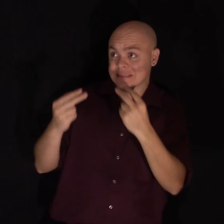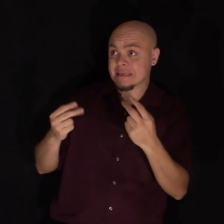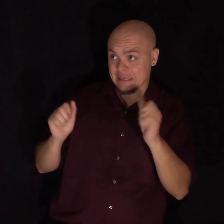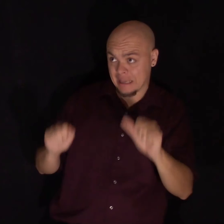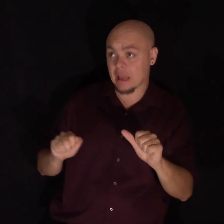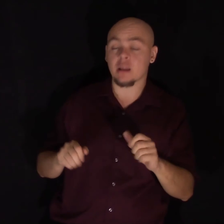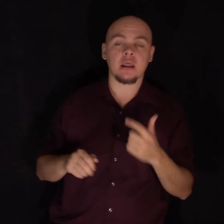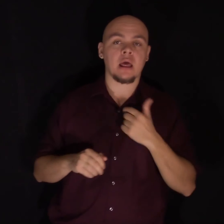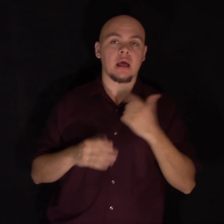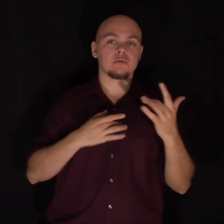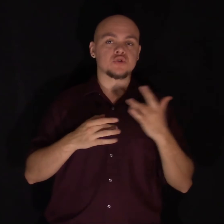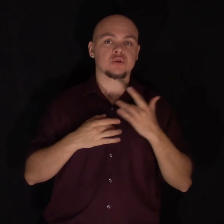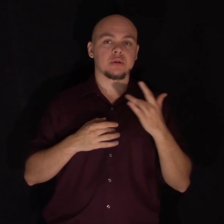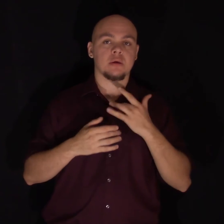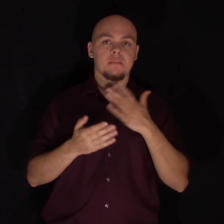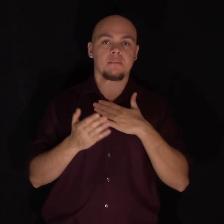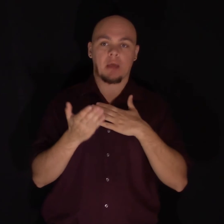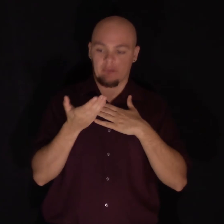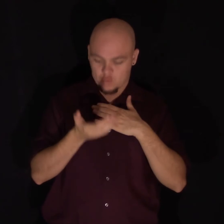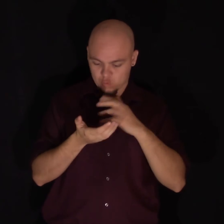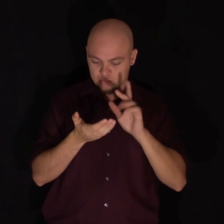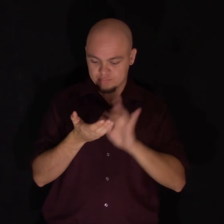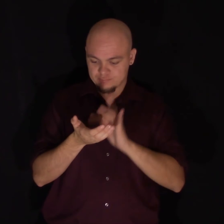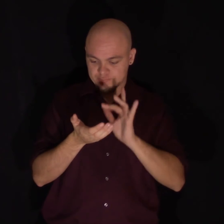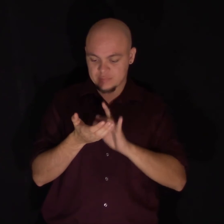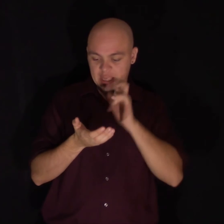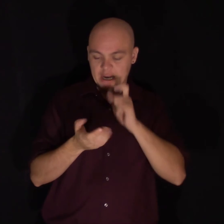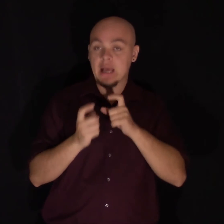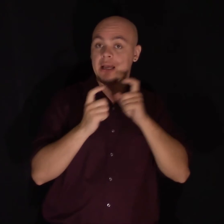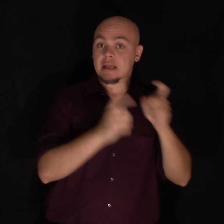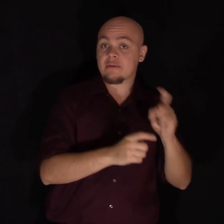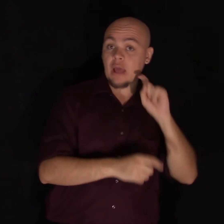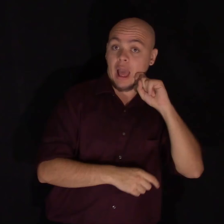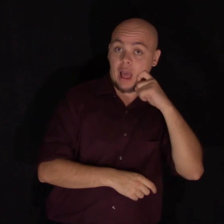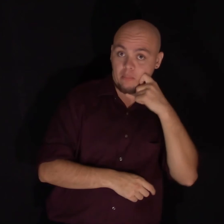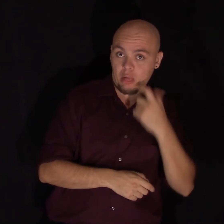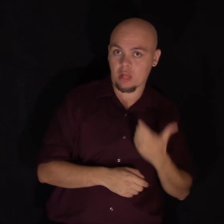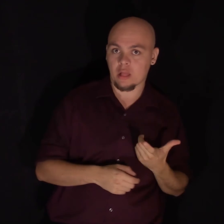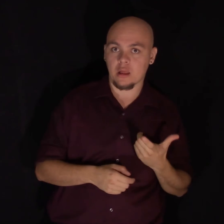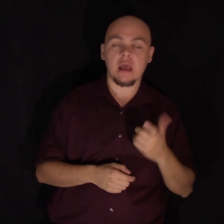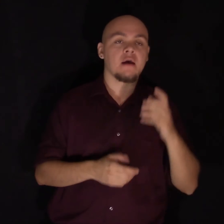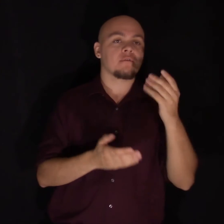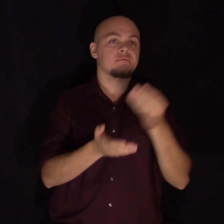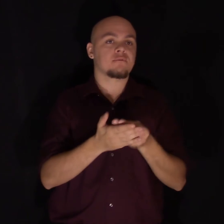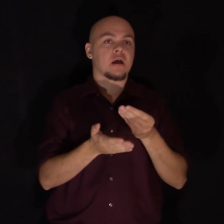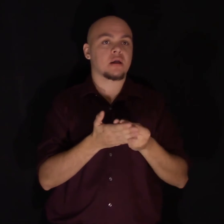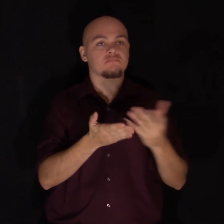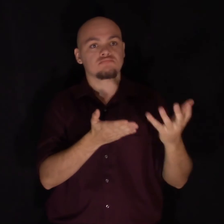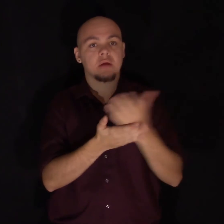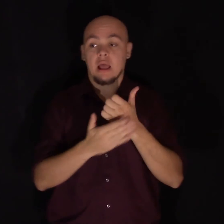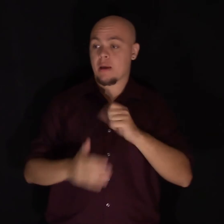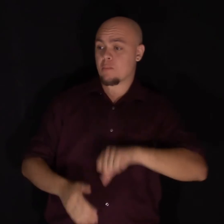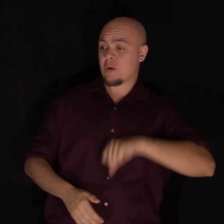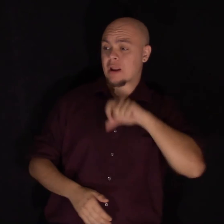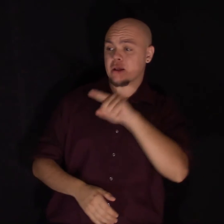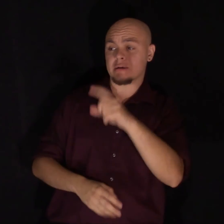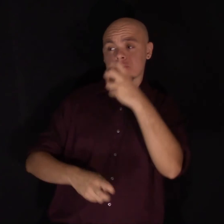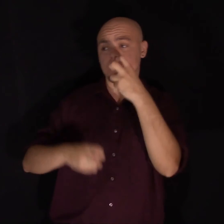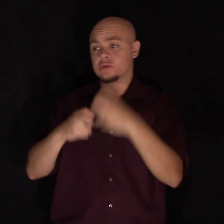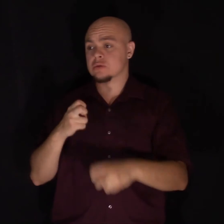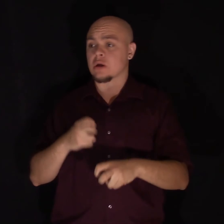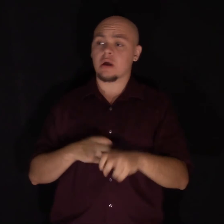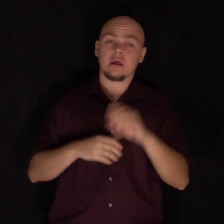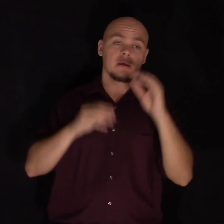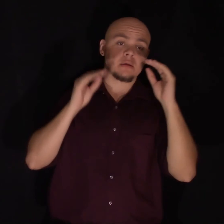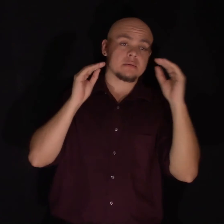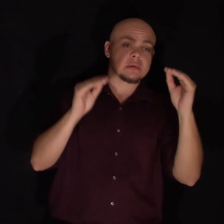more concerned with touching the screen of my Apple than actually feeding him one. When the woman at the fundraising gala said, "I'm so proud of you. It must be so hard teaching those